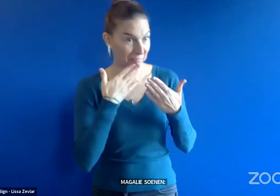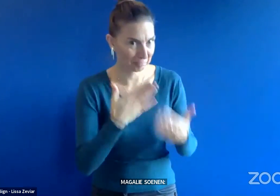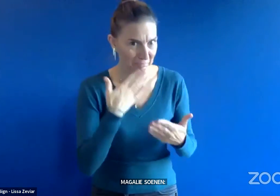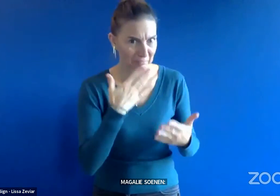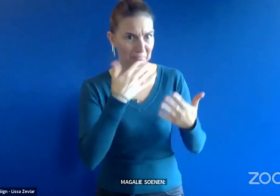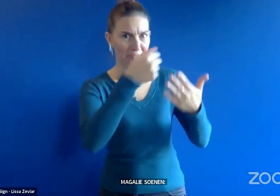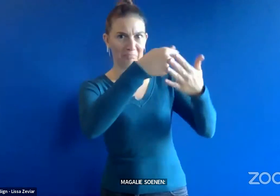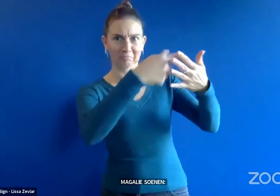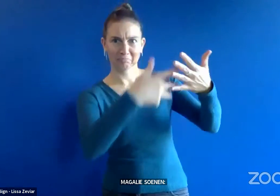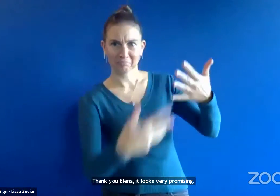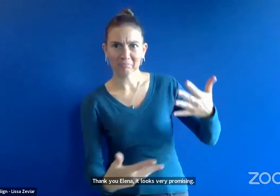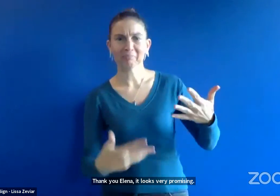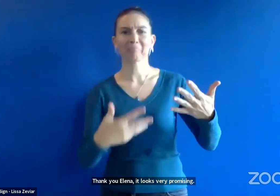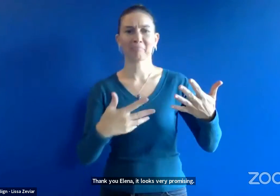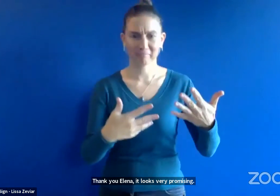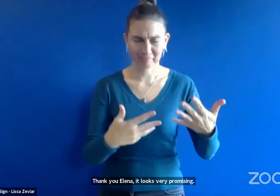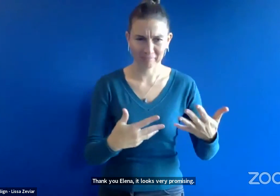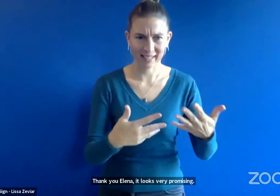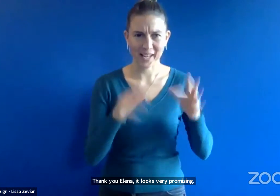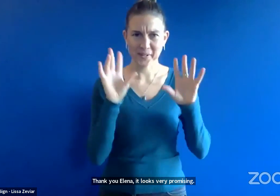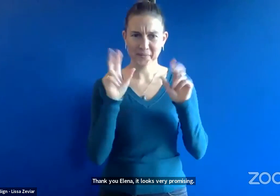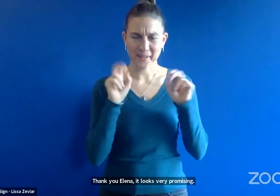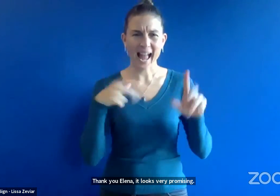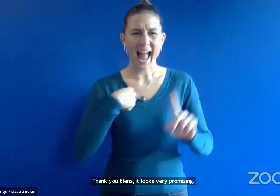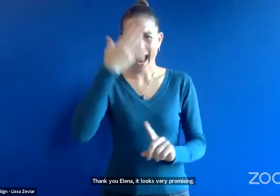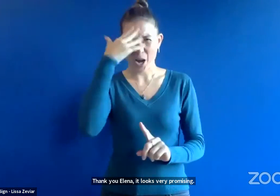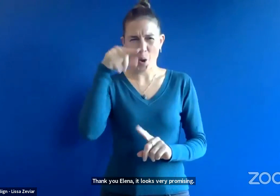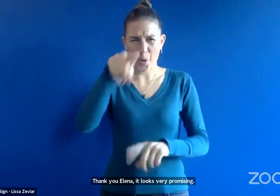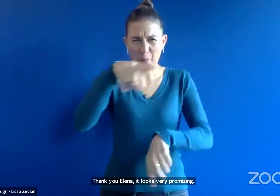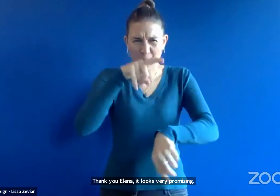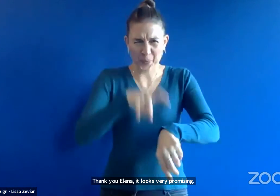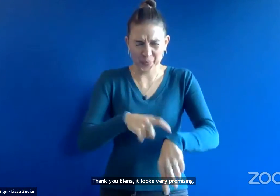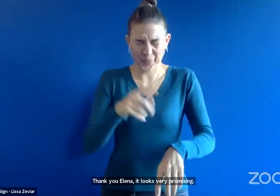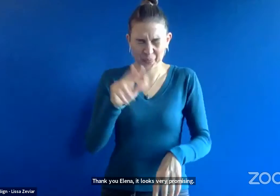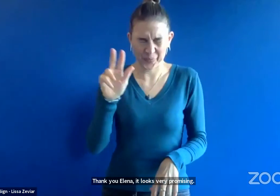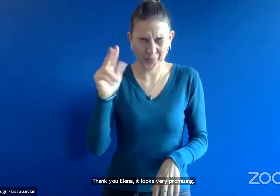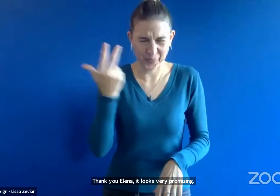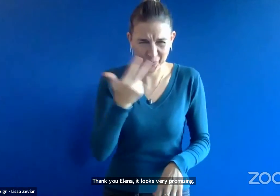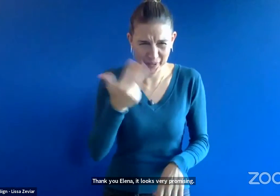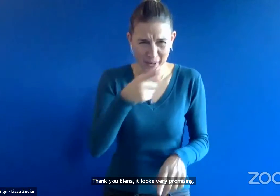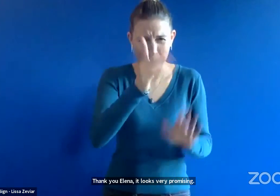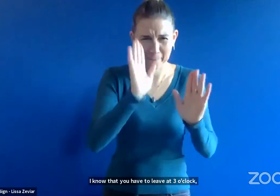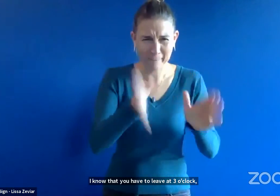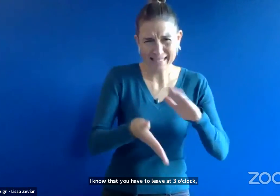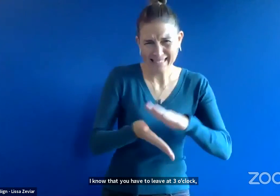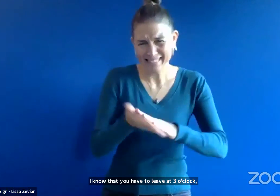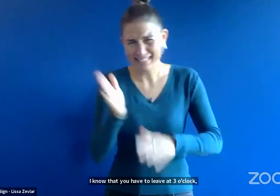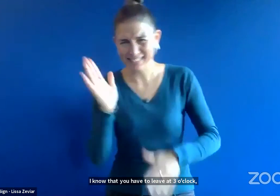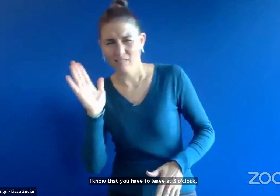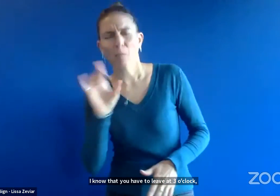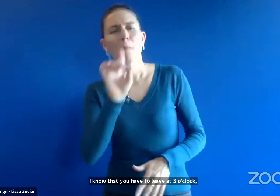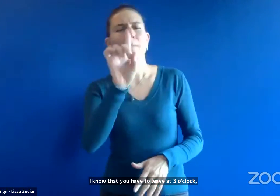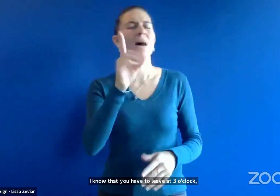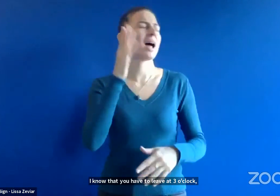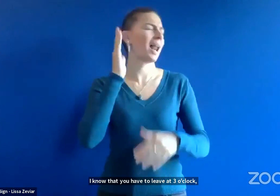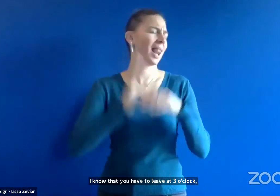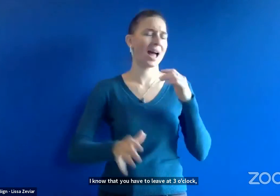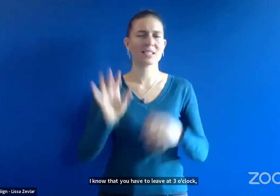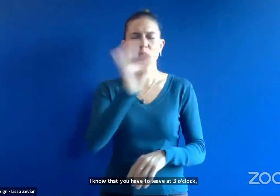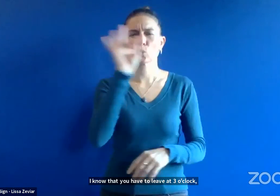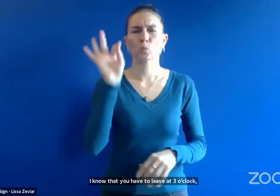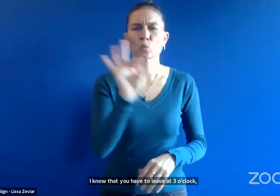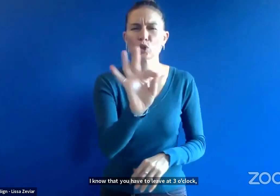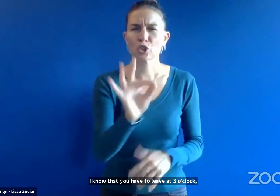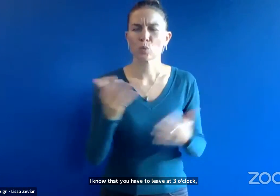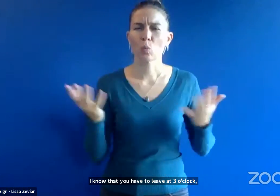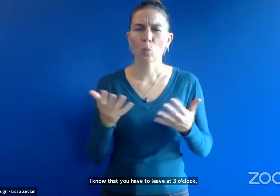I know that you have to leave at 3 o'clock. So one last question for you. What is maybe the most inspiring good practice